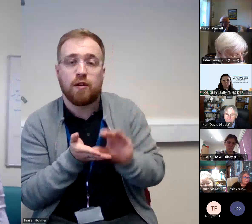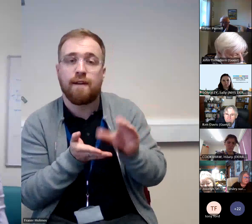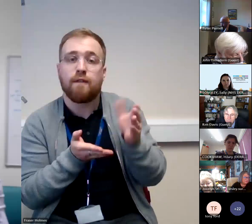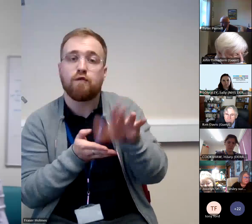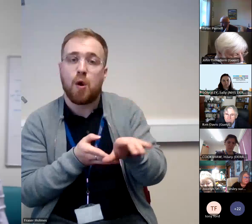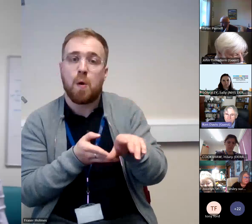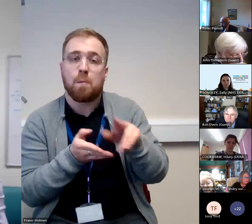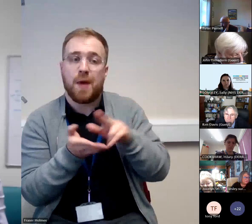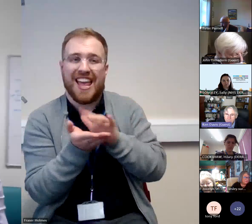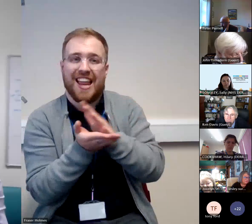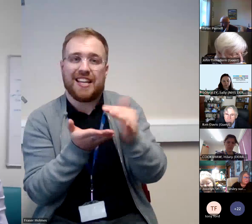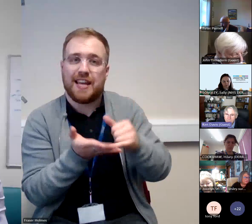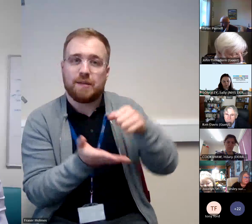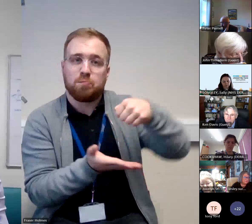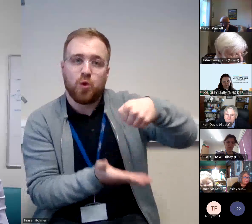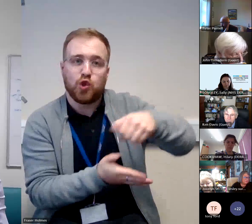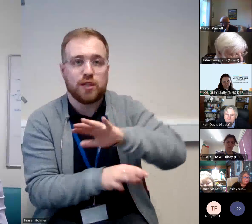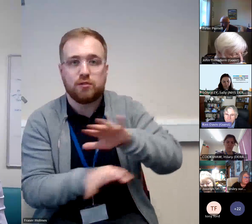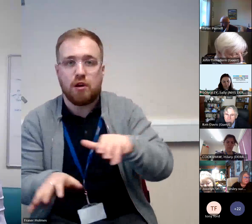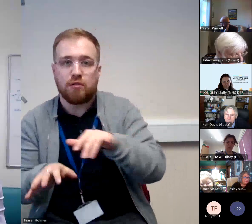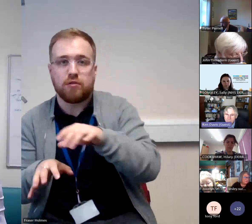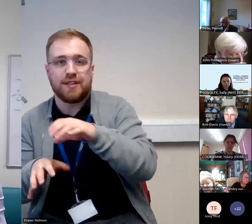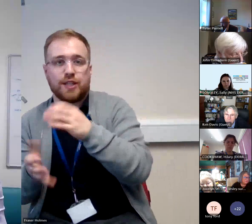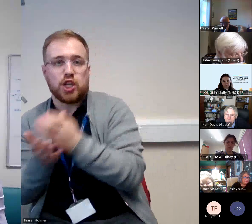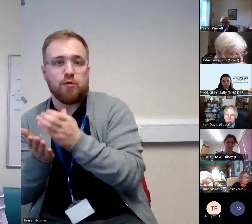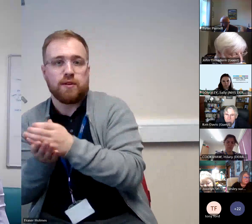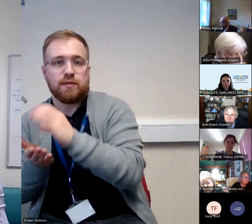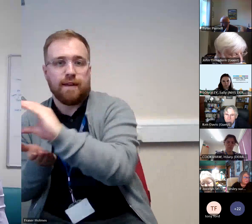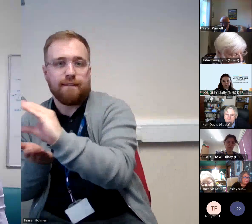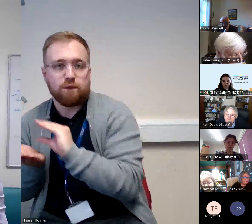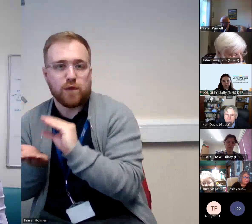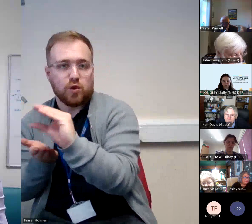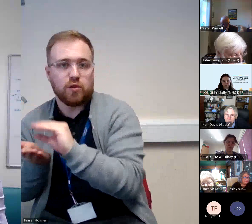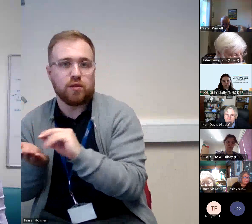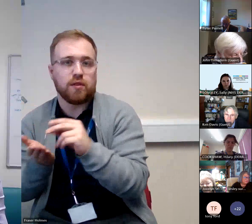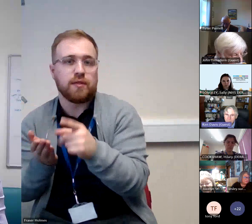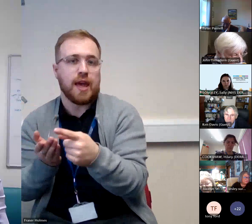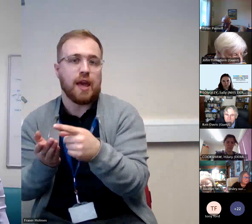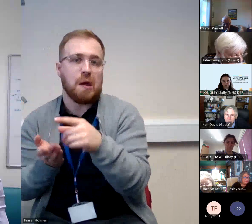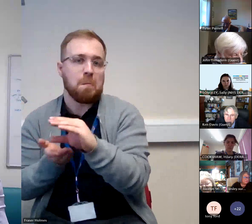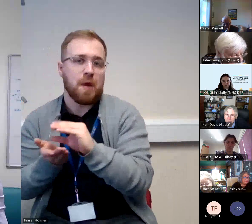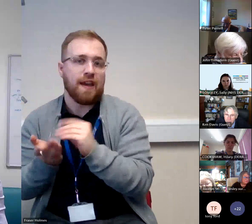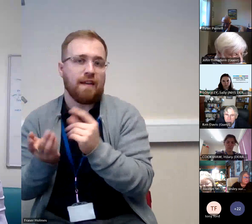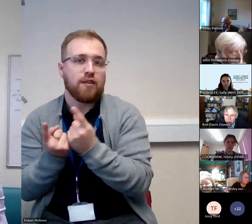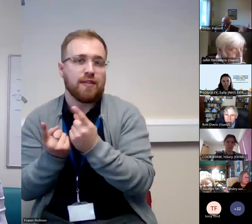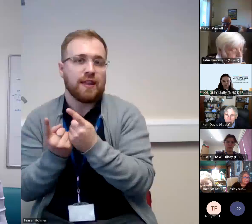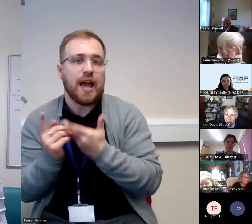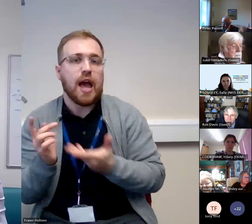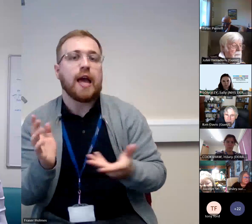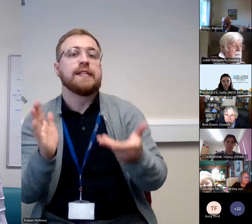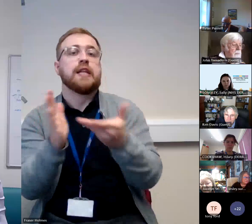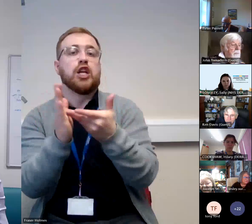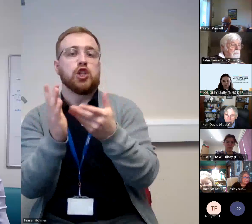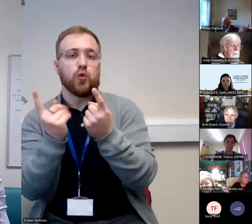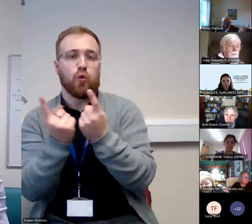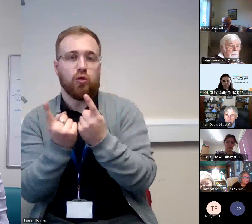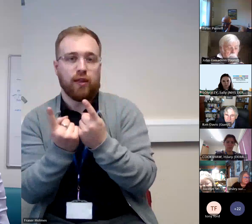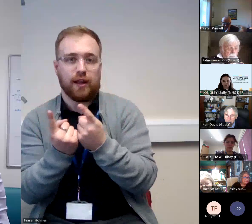capital rather than charitable funds. The charitable funds tend to pay for things that bring additionality to patients and